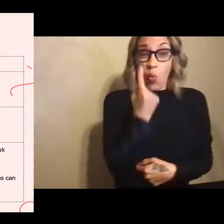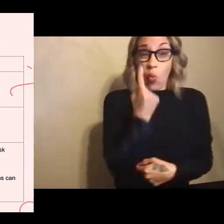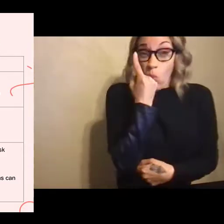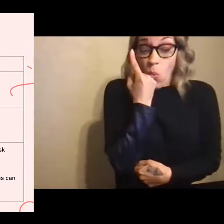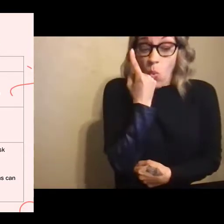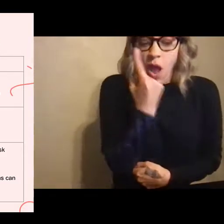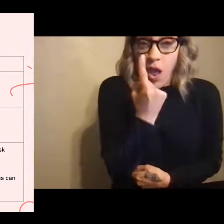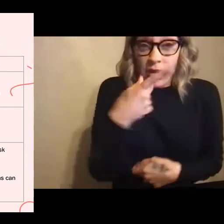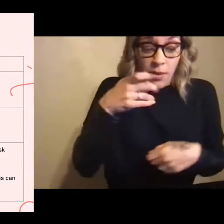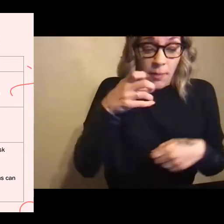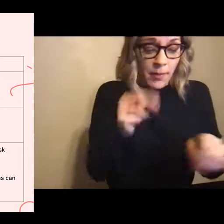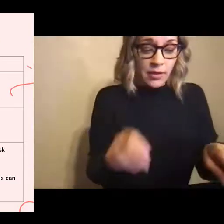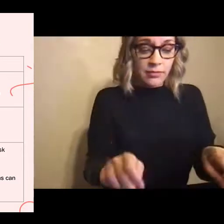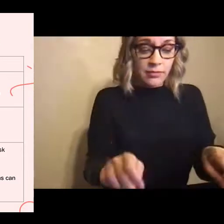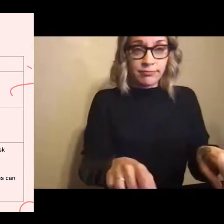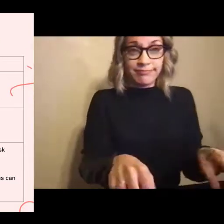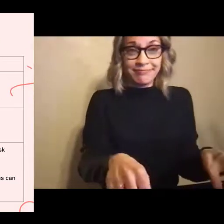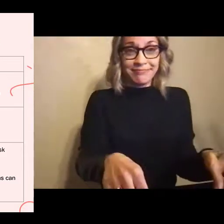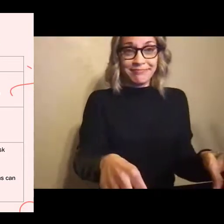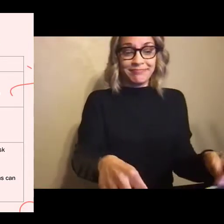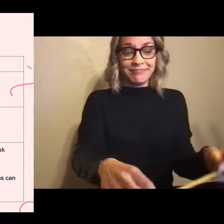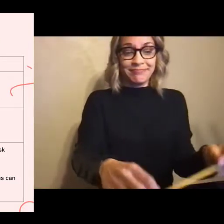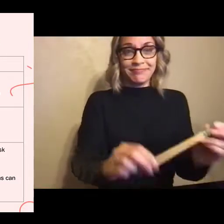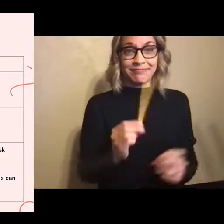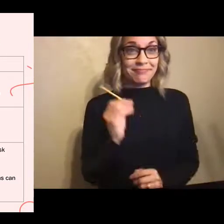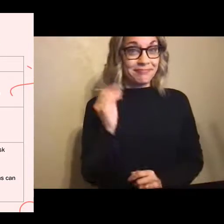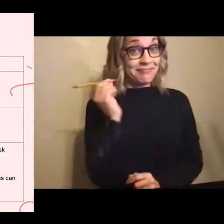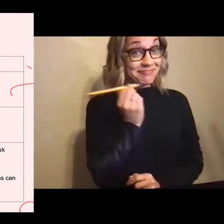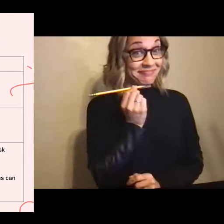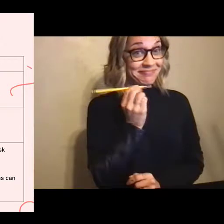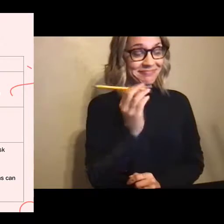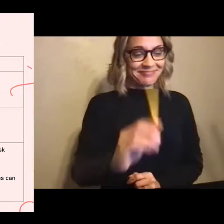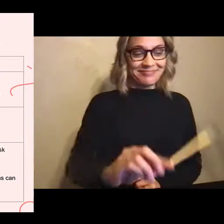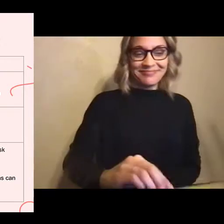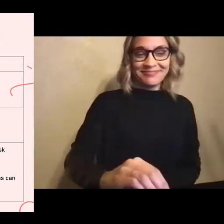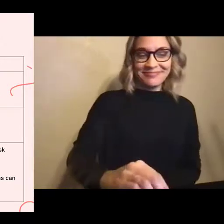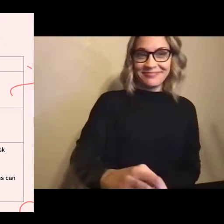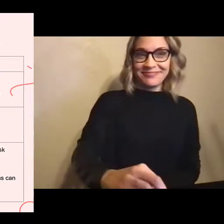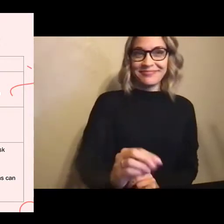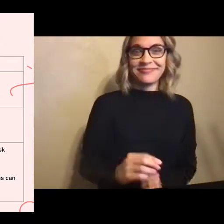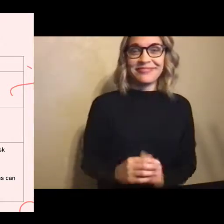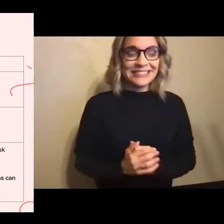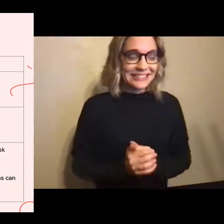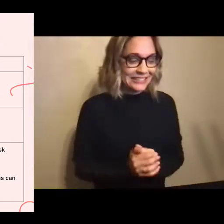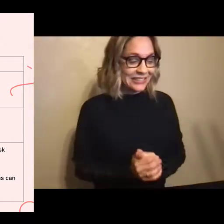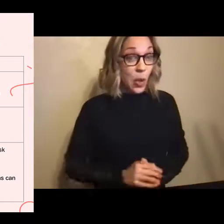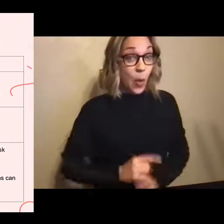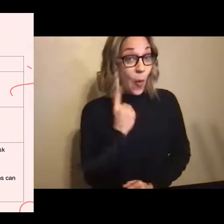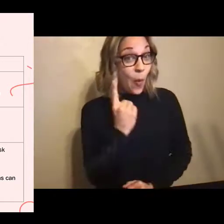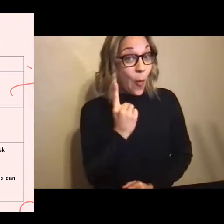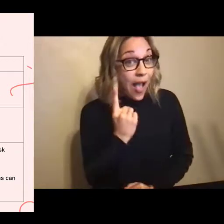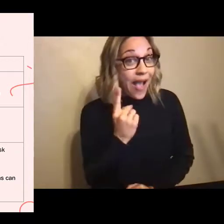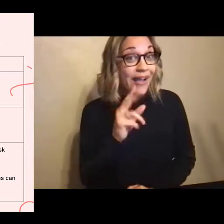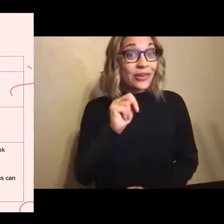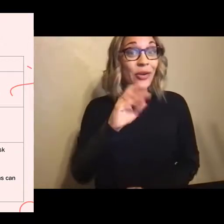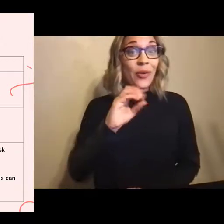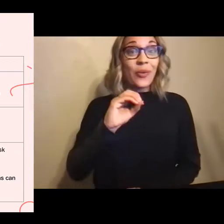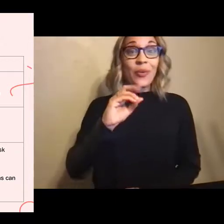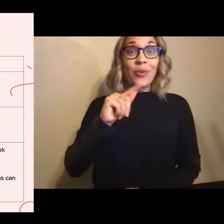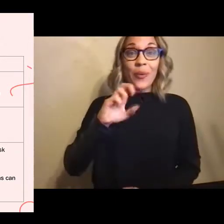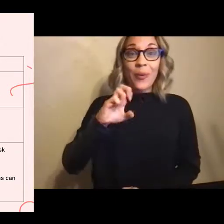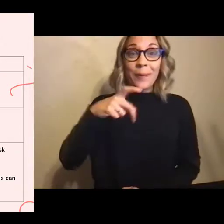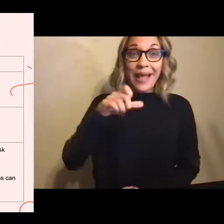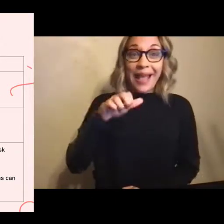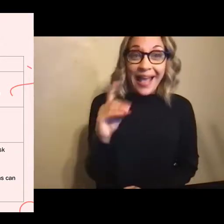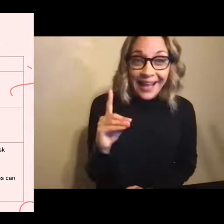for the day. I have one pen, well, really a pencil that I use.